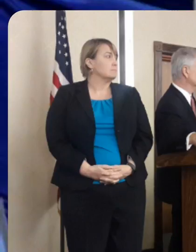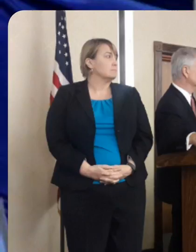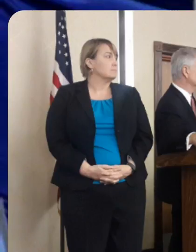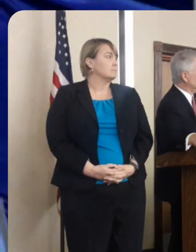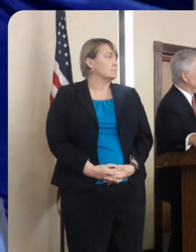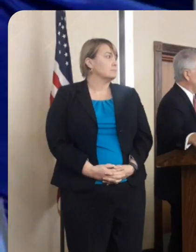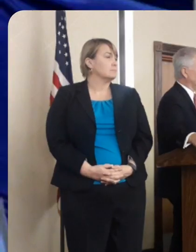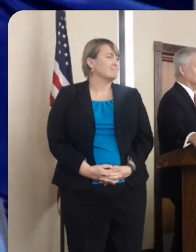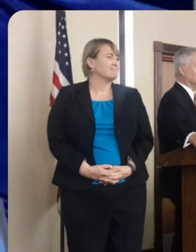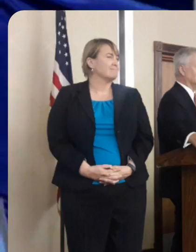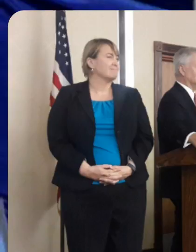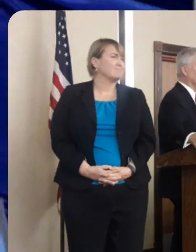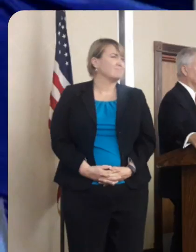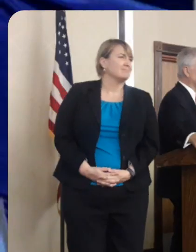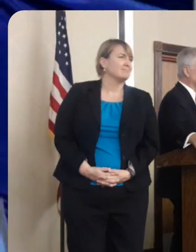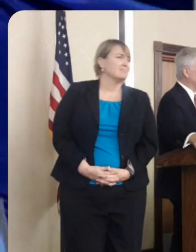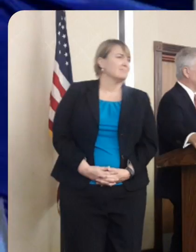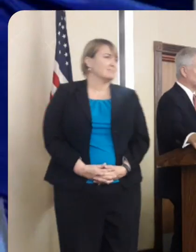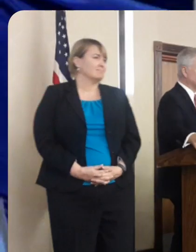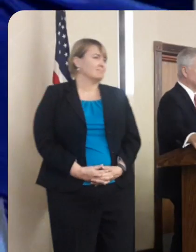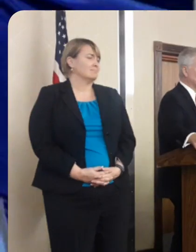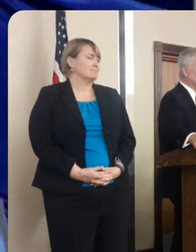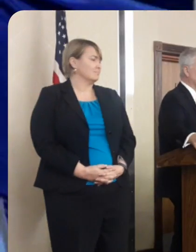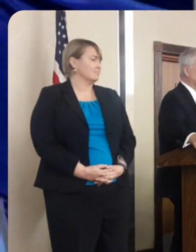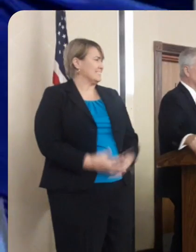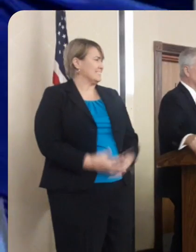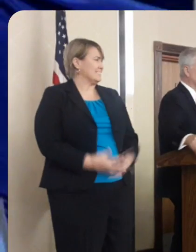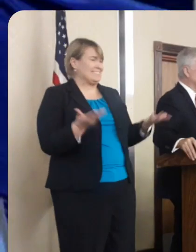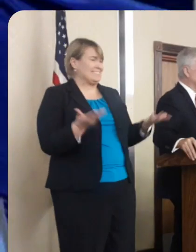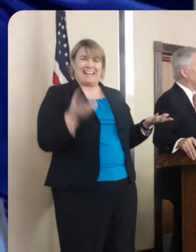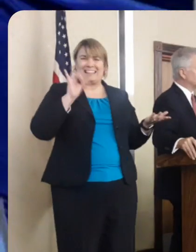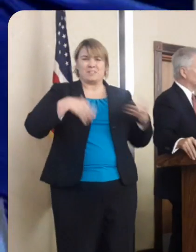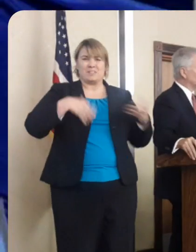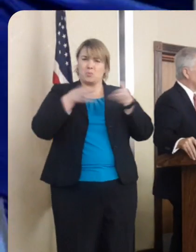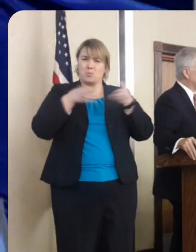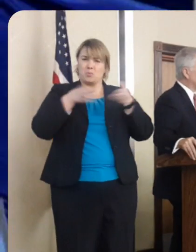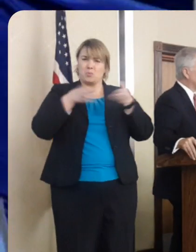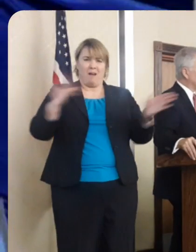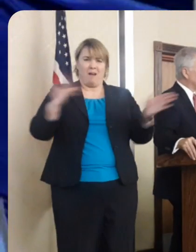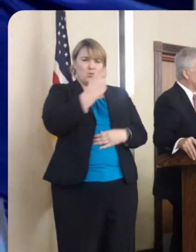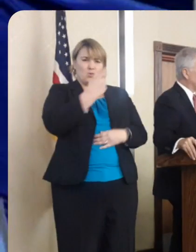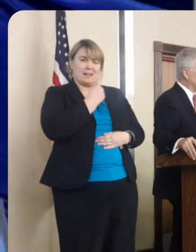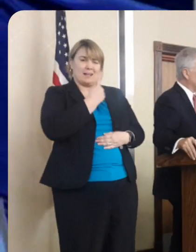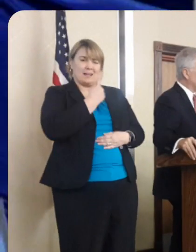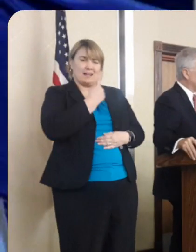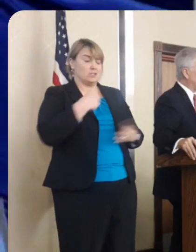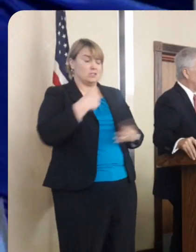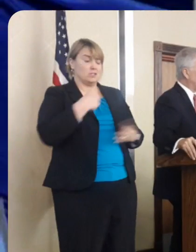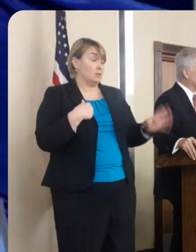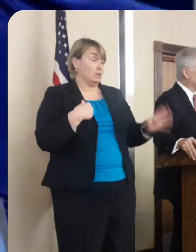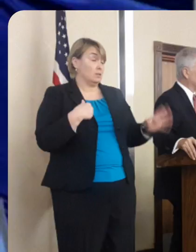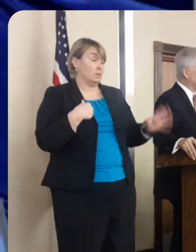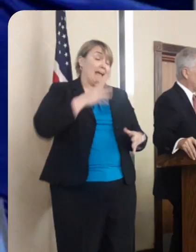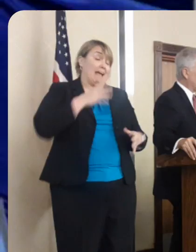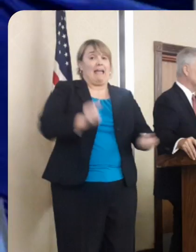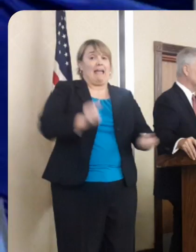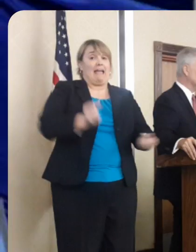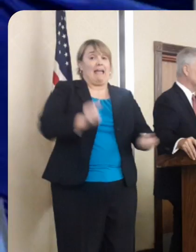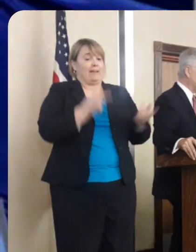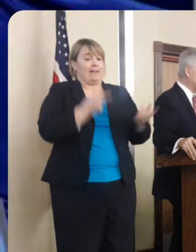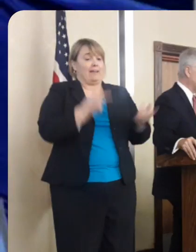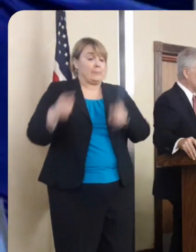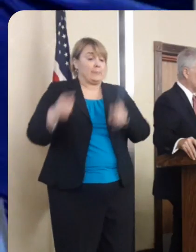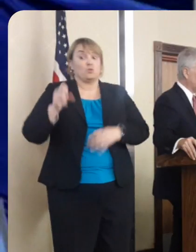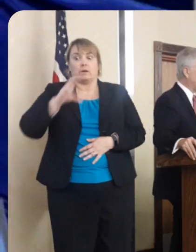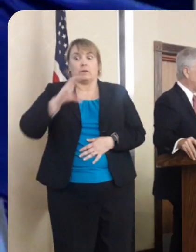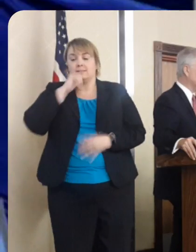Mr. Chairman, point of information. I should say that's a pretty broad question. I will tell you, I get an earful about everything that happens or doesn't happen at the party,